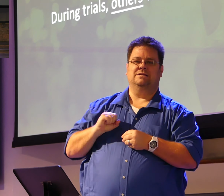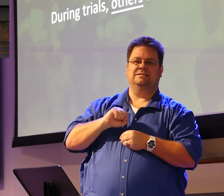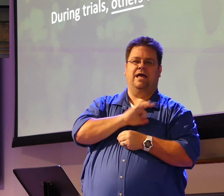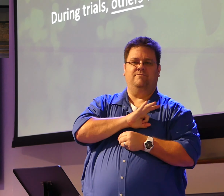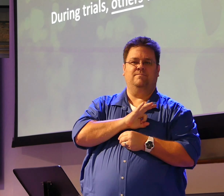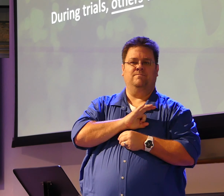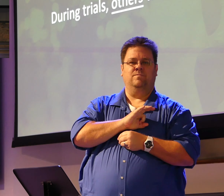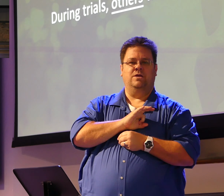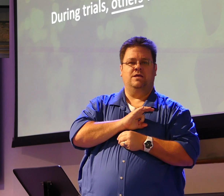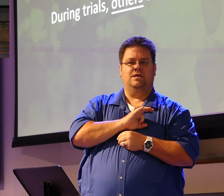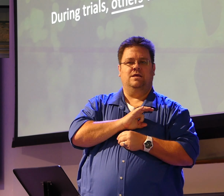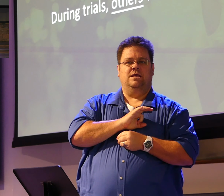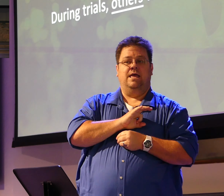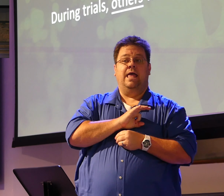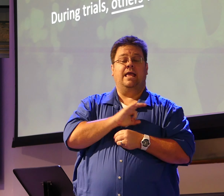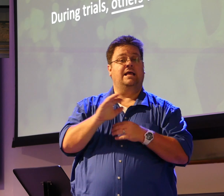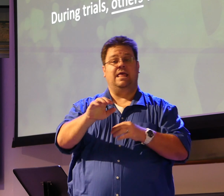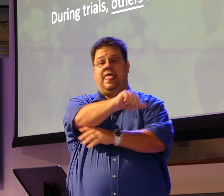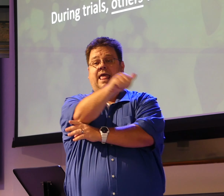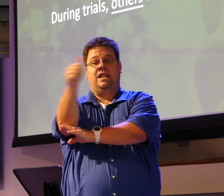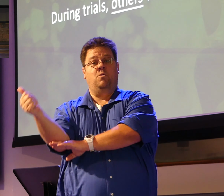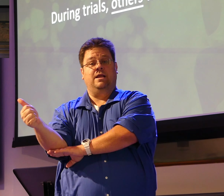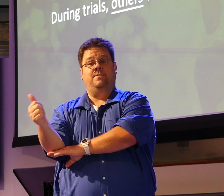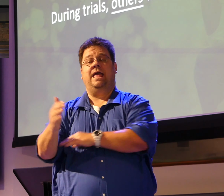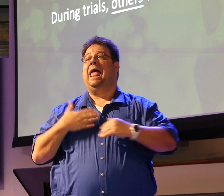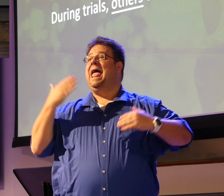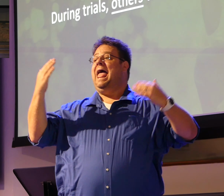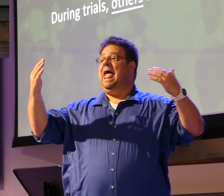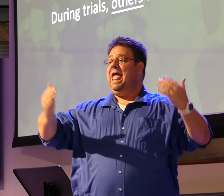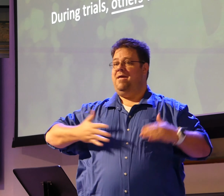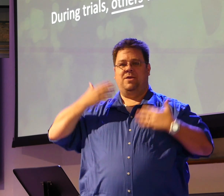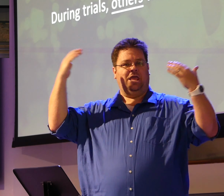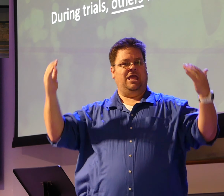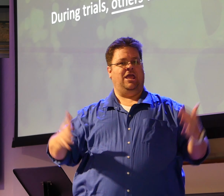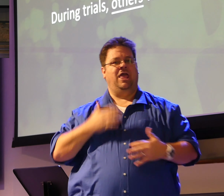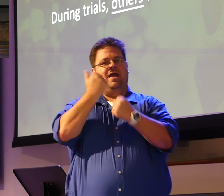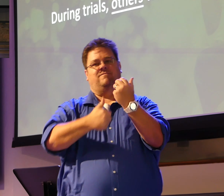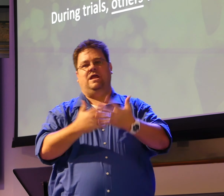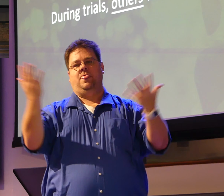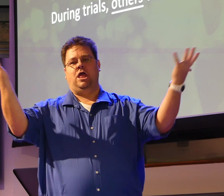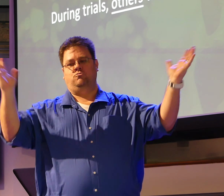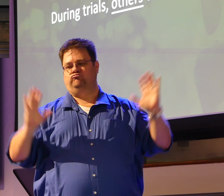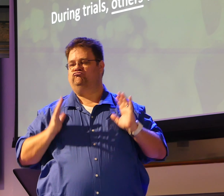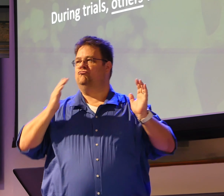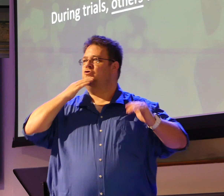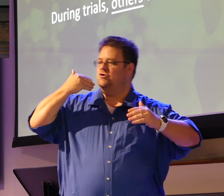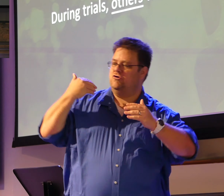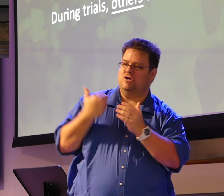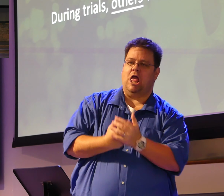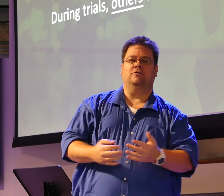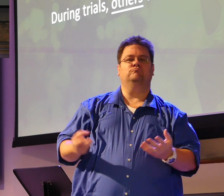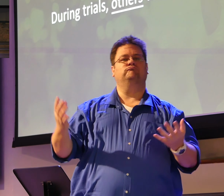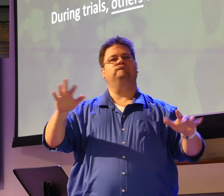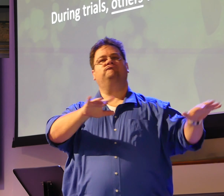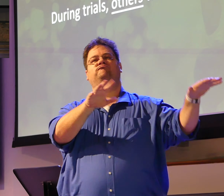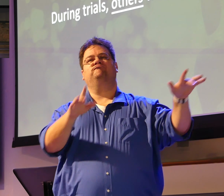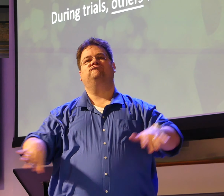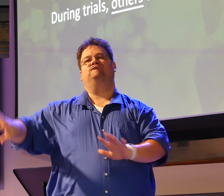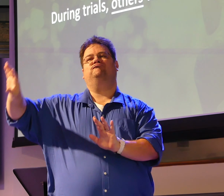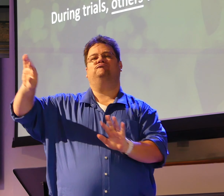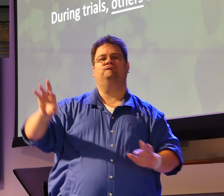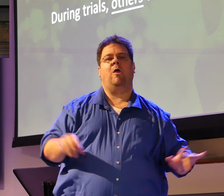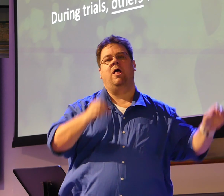as far as a staff member goes because anyone can be happy when everything's great everything's hunky-dory everything's kind